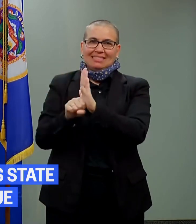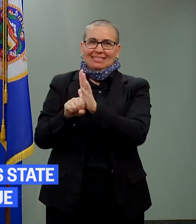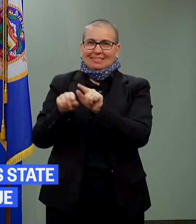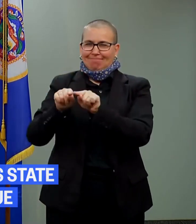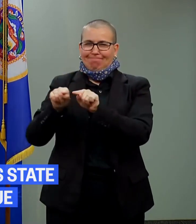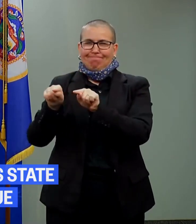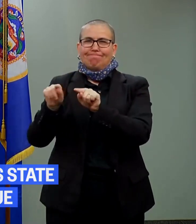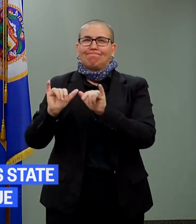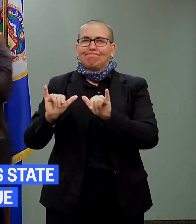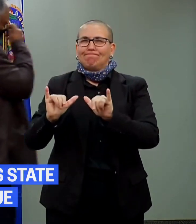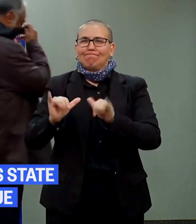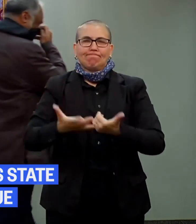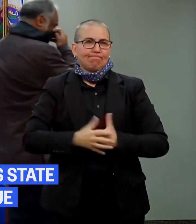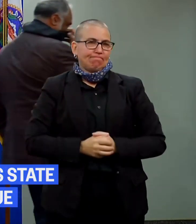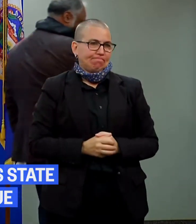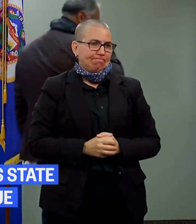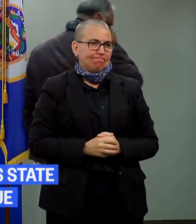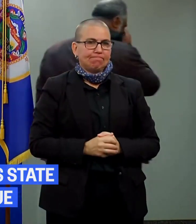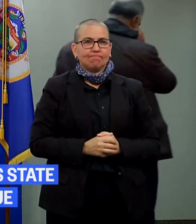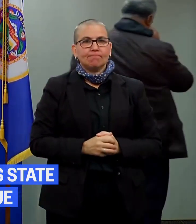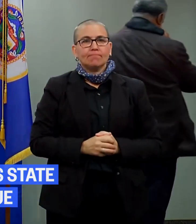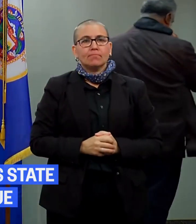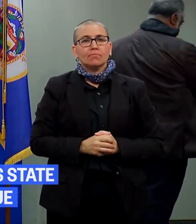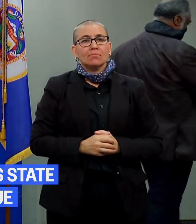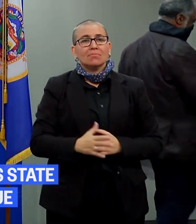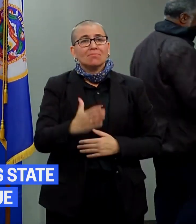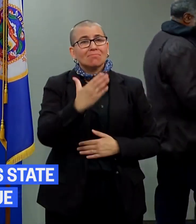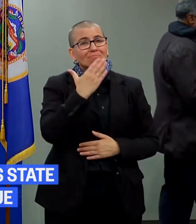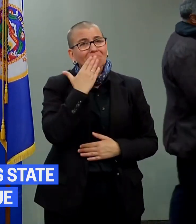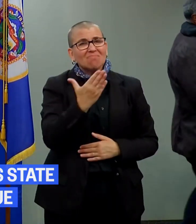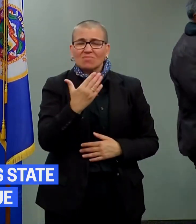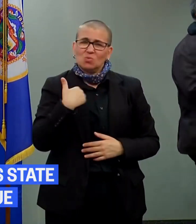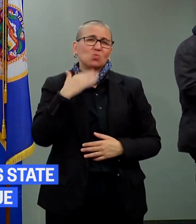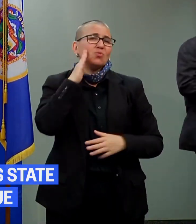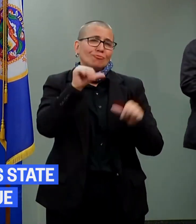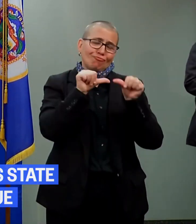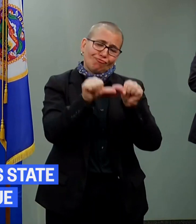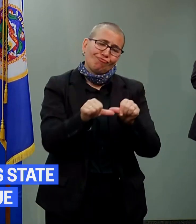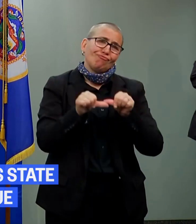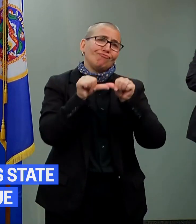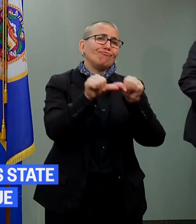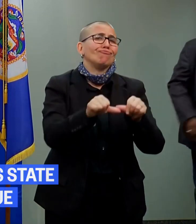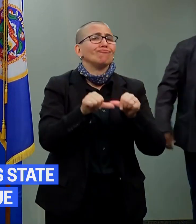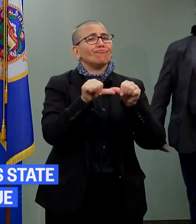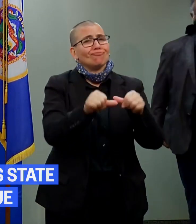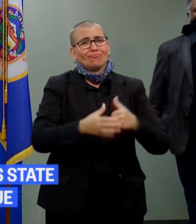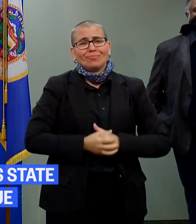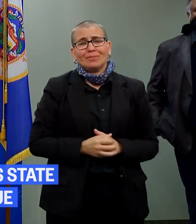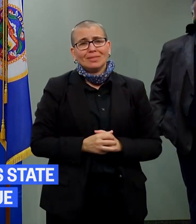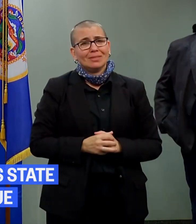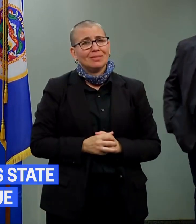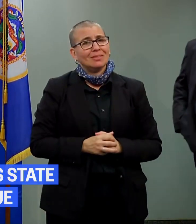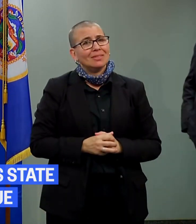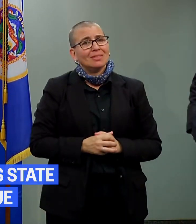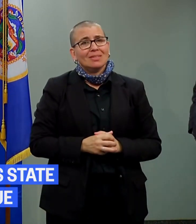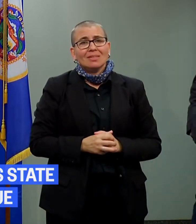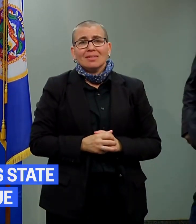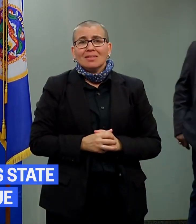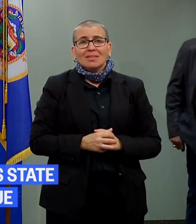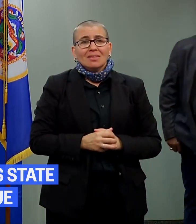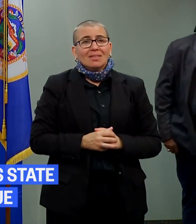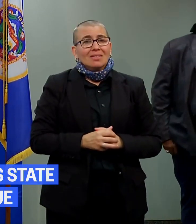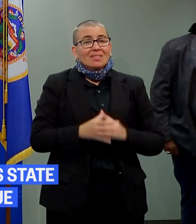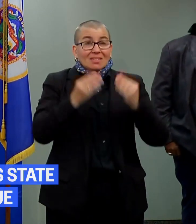you, John. Thank you for the question. I think this is one we still need to explore more. And again, just in that moment of candidness,